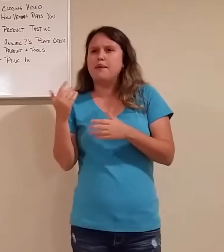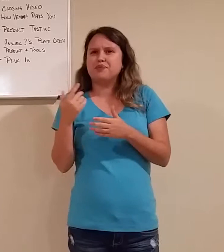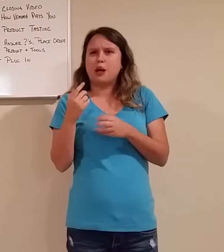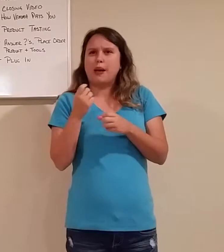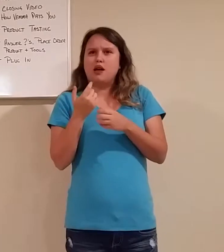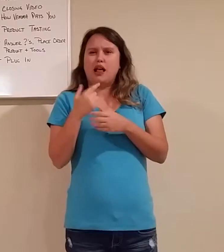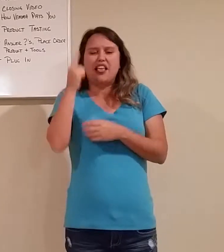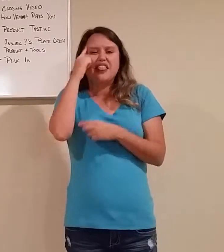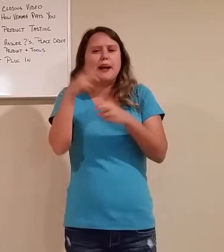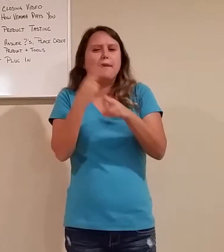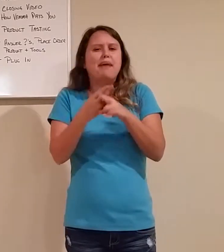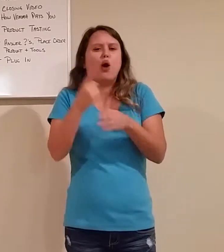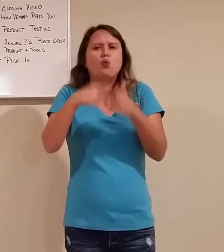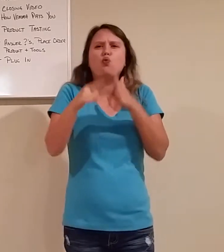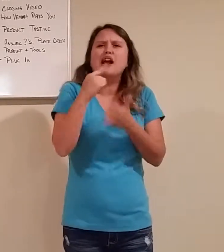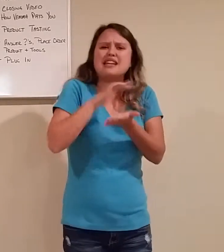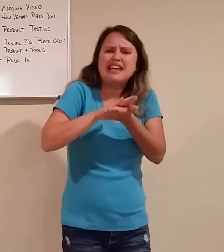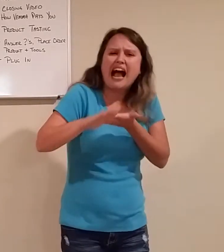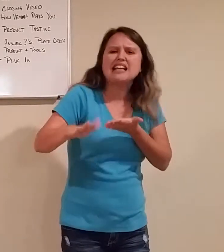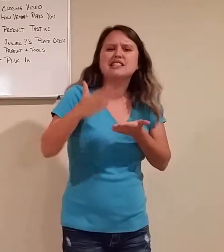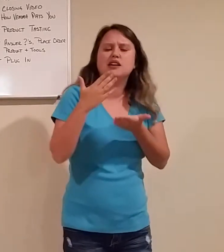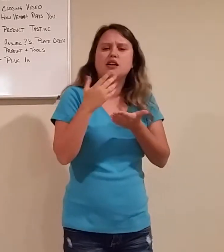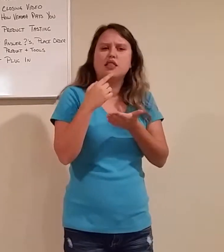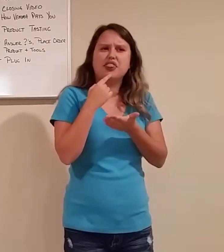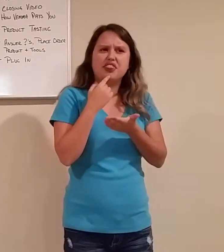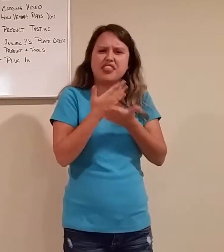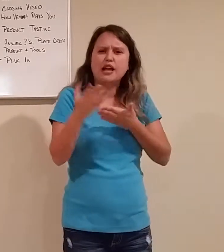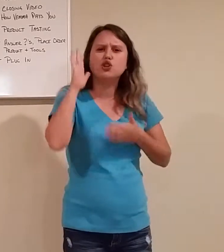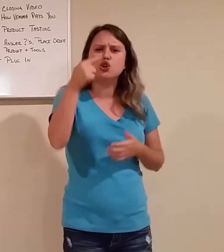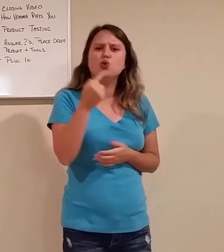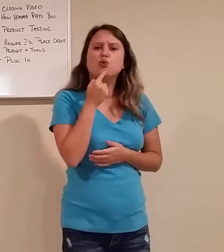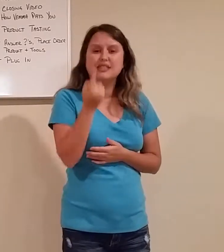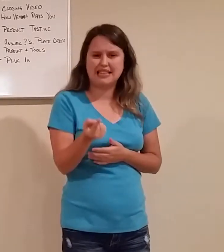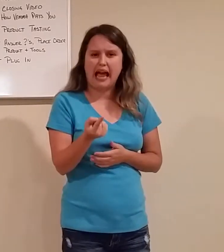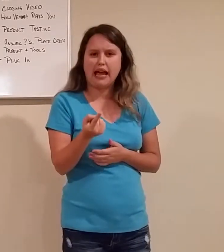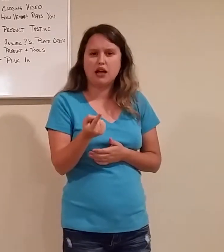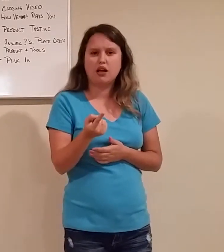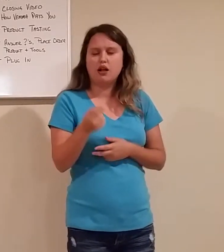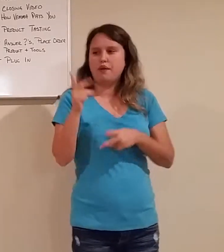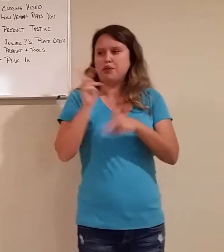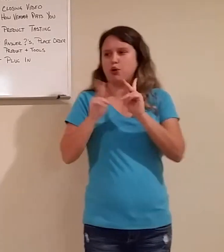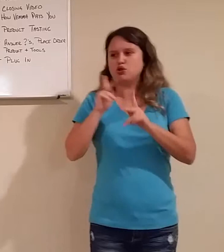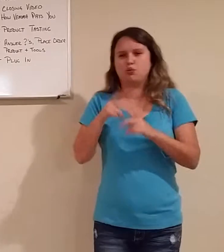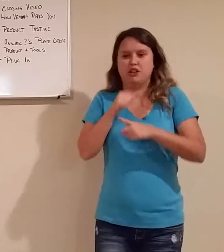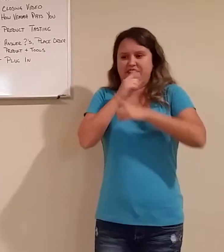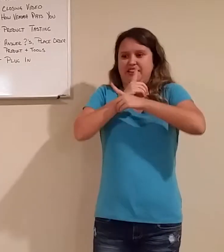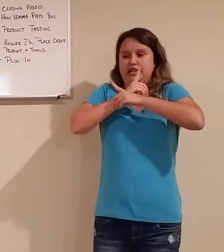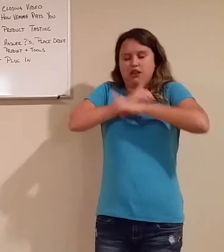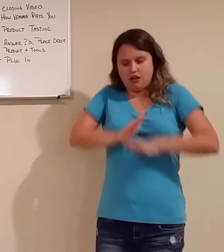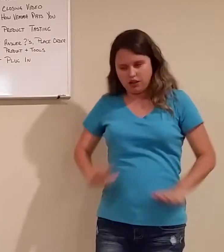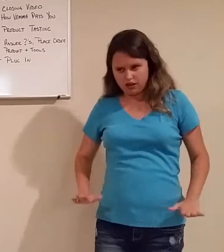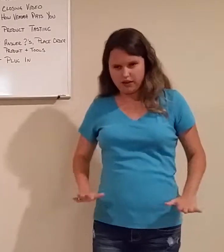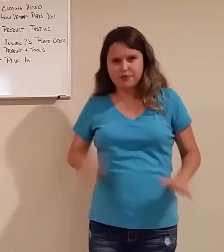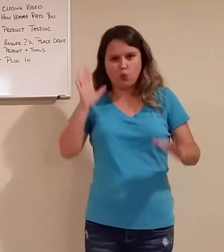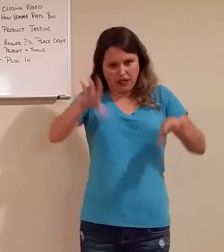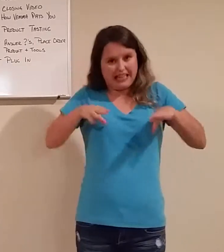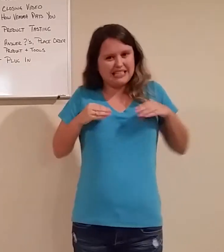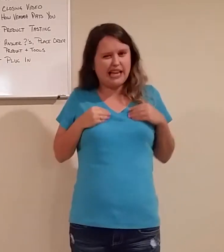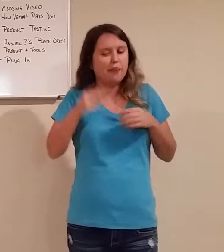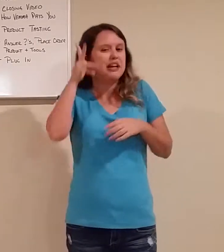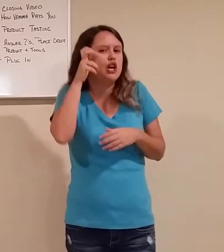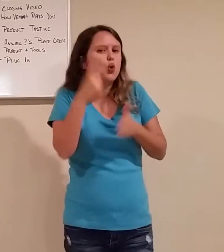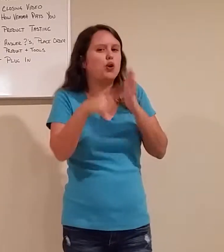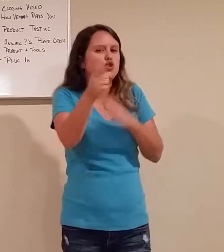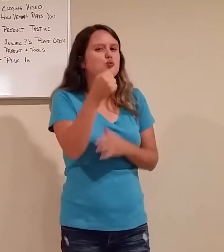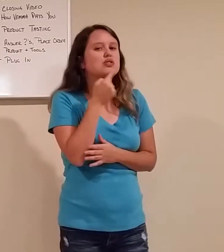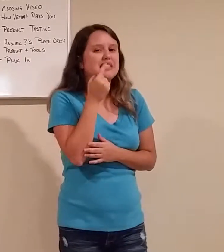to pay them. By complimenting our prospect, we take down their defenses, and they're much more receptive to having the